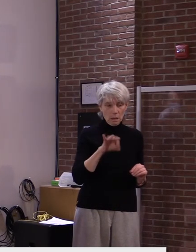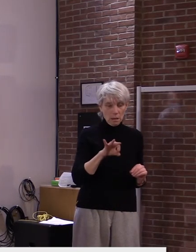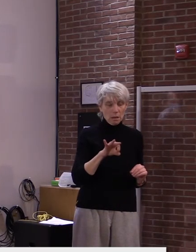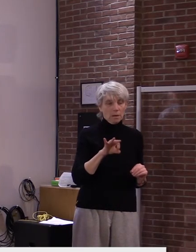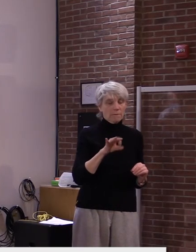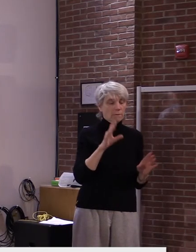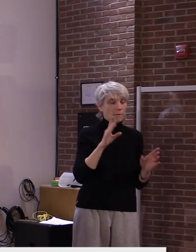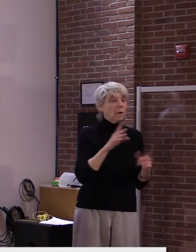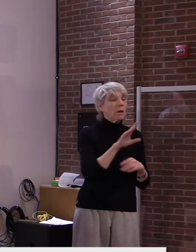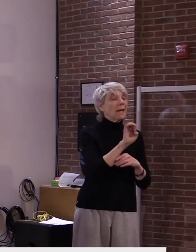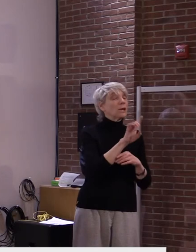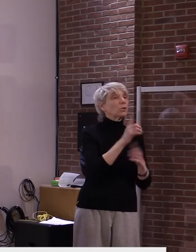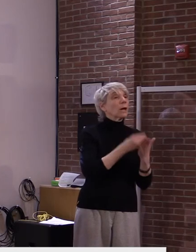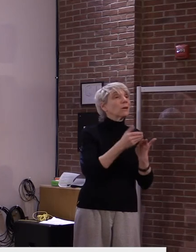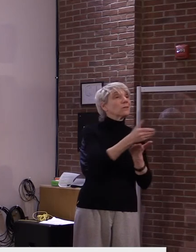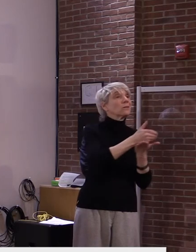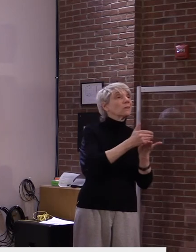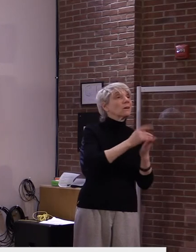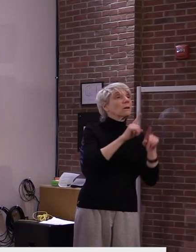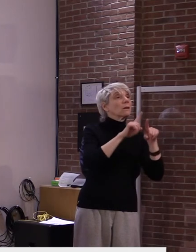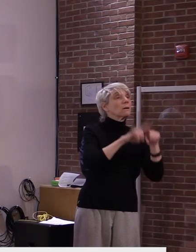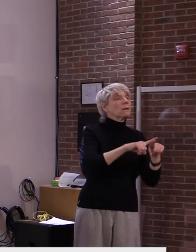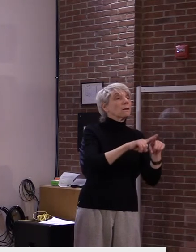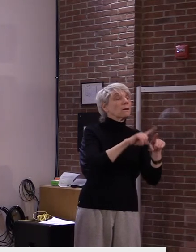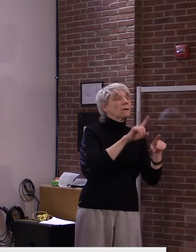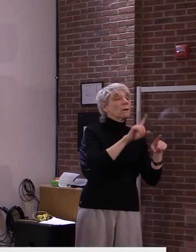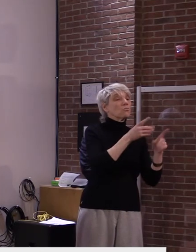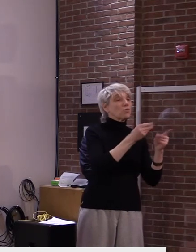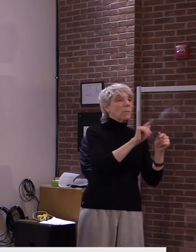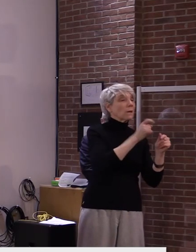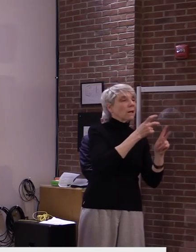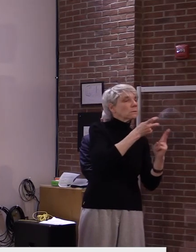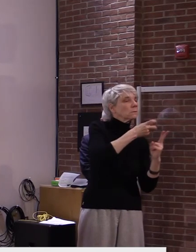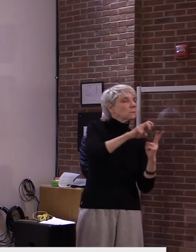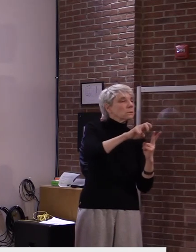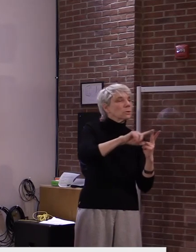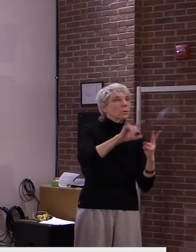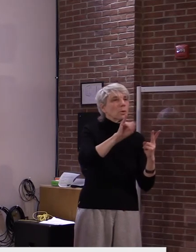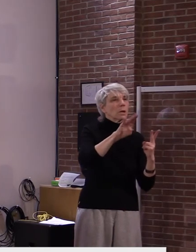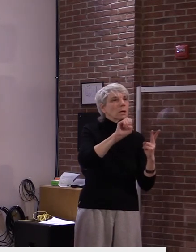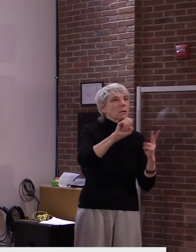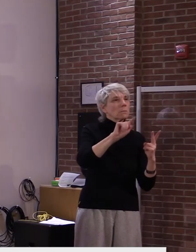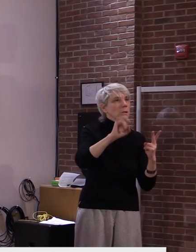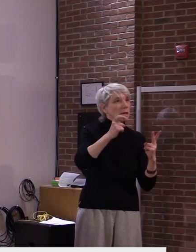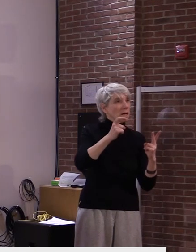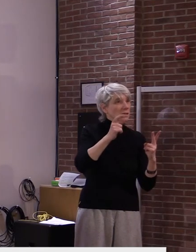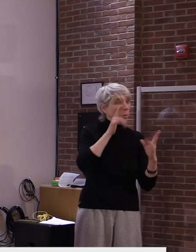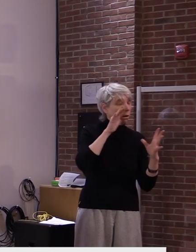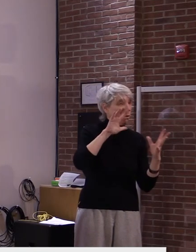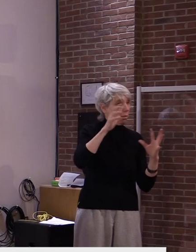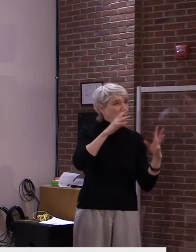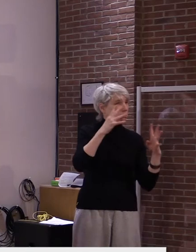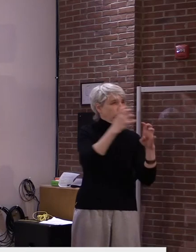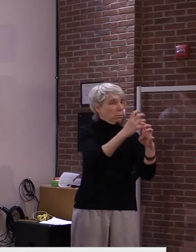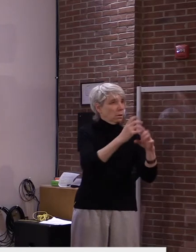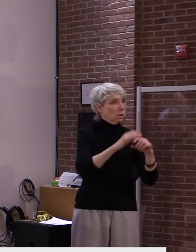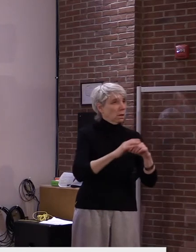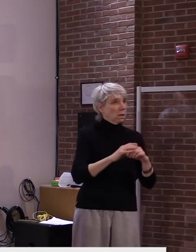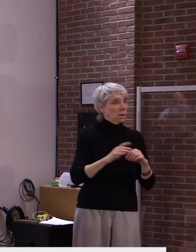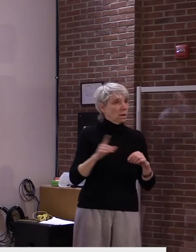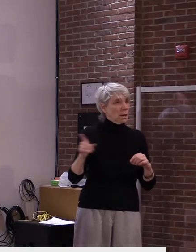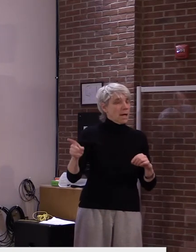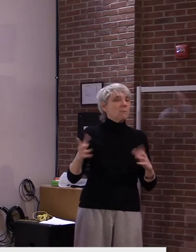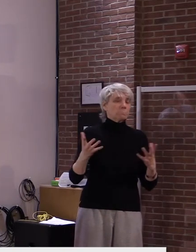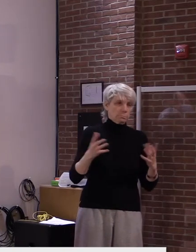Is that a big concern in doing any kind of change? Is the complication of the whole process at this point? Well,